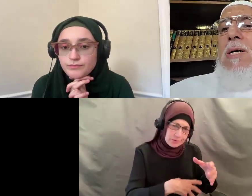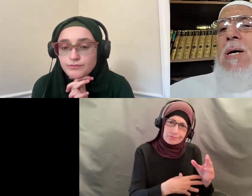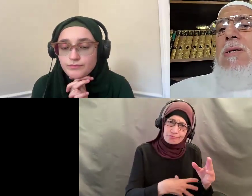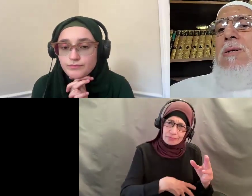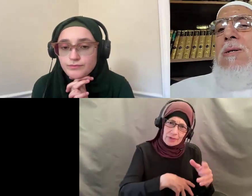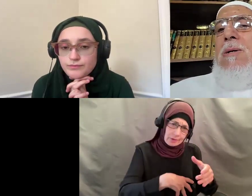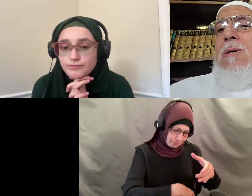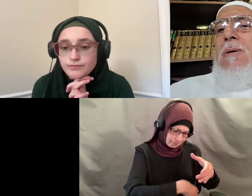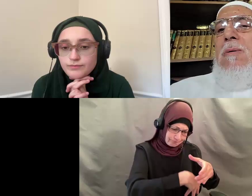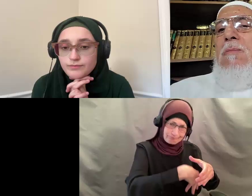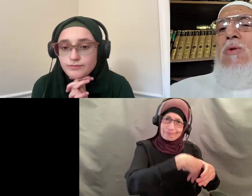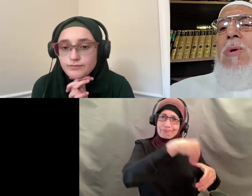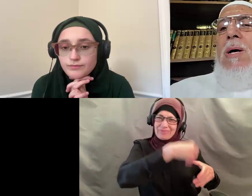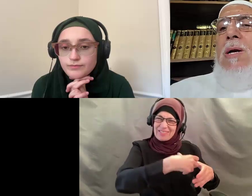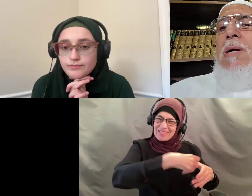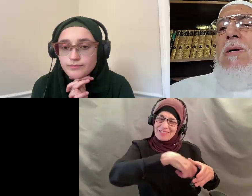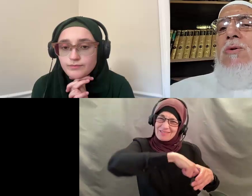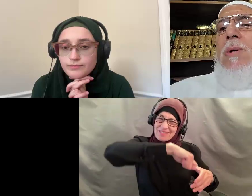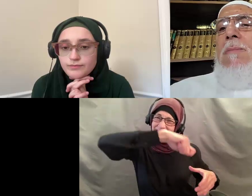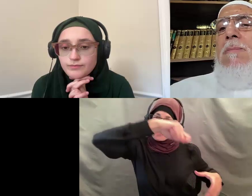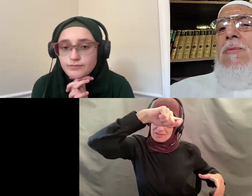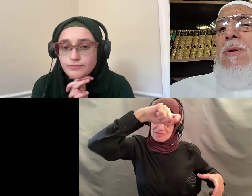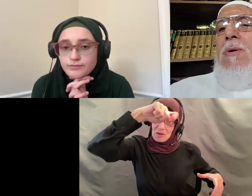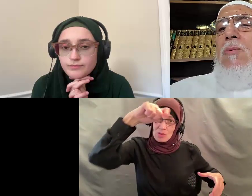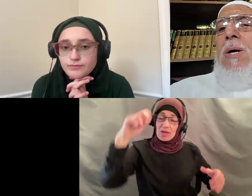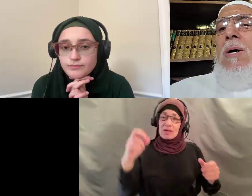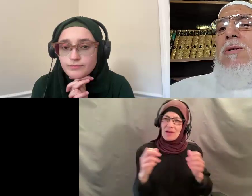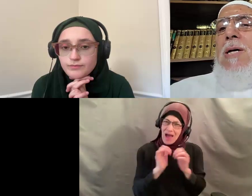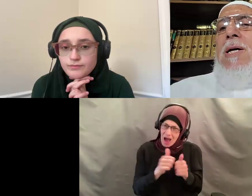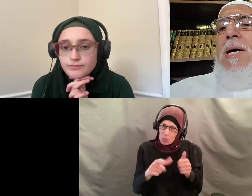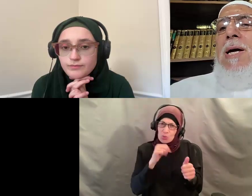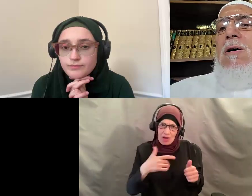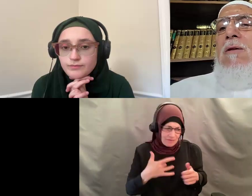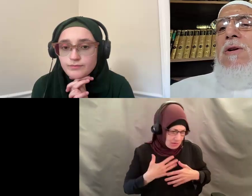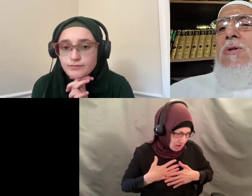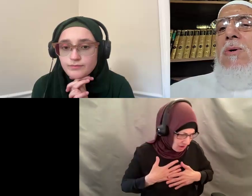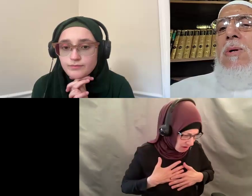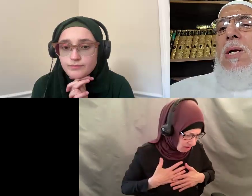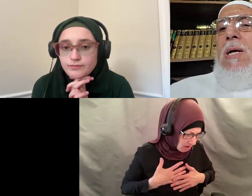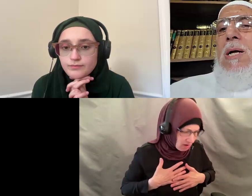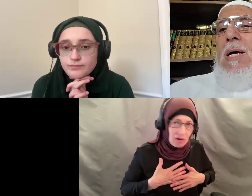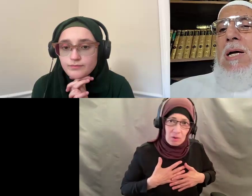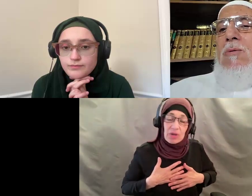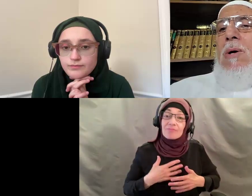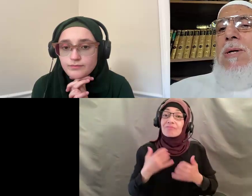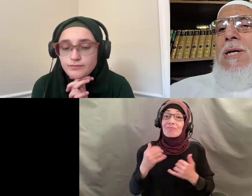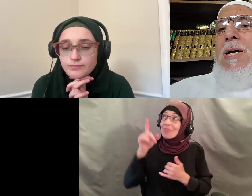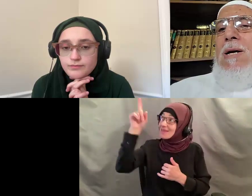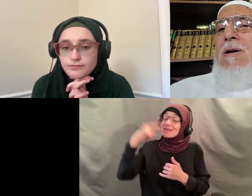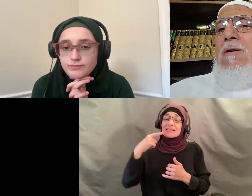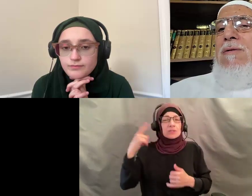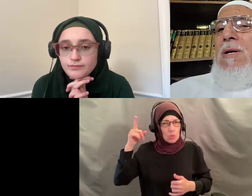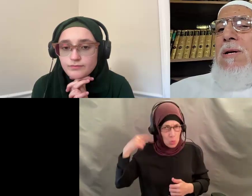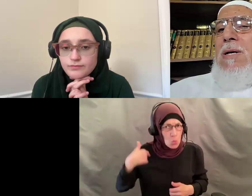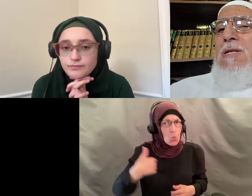cannot see us, but we are nearer to him. We are taking care of his soul, and we will take